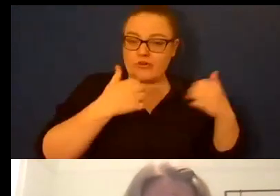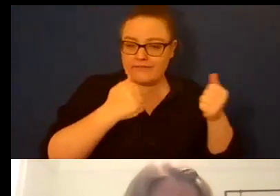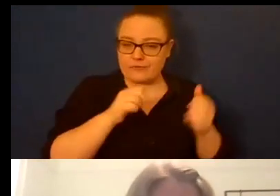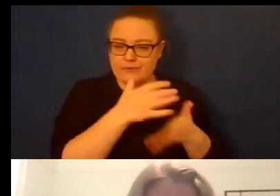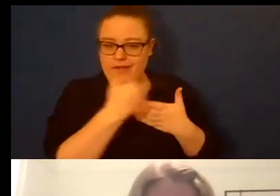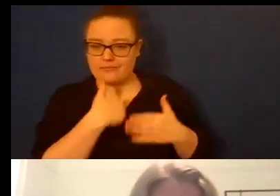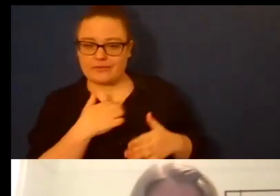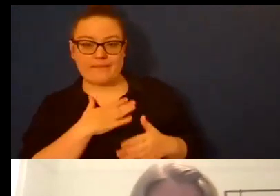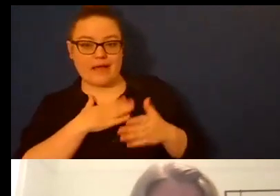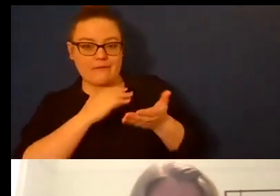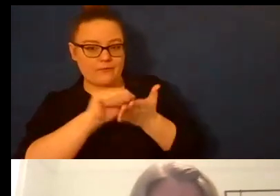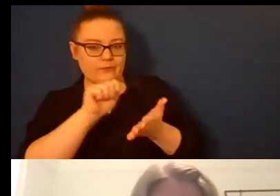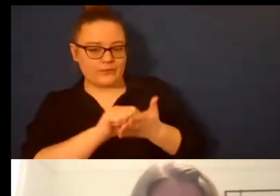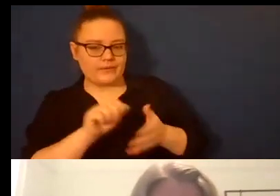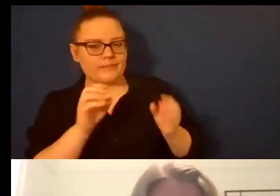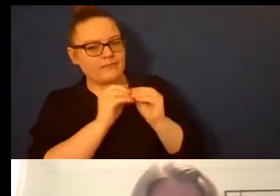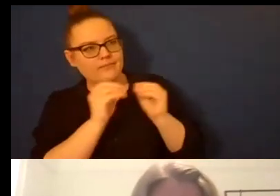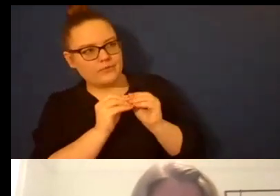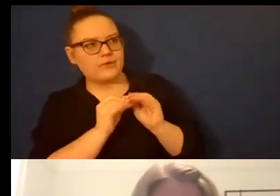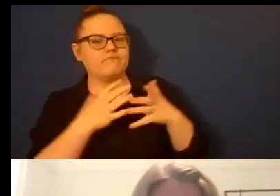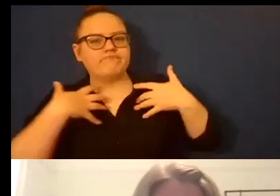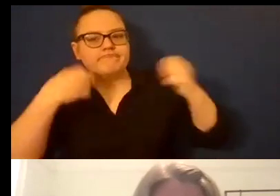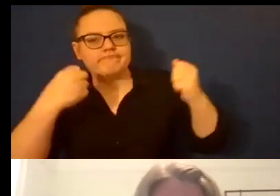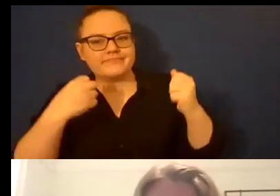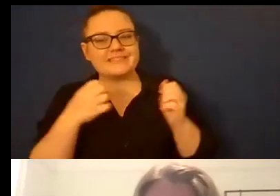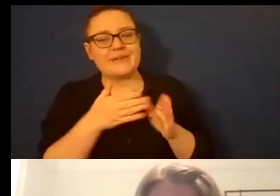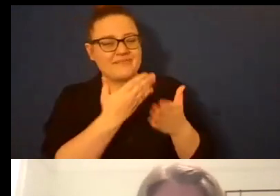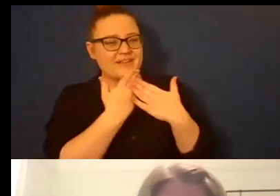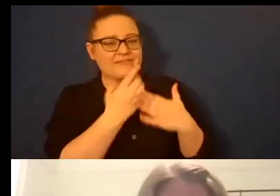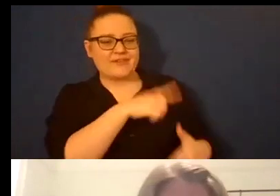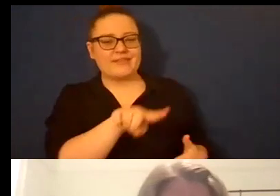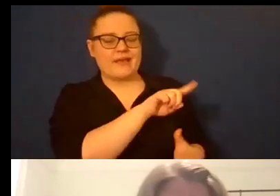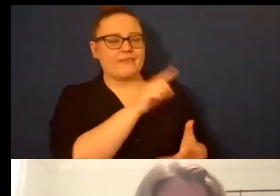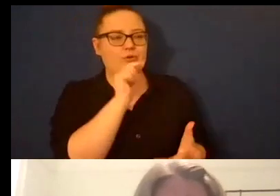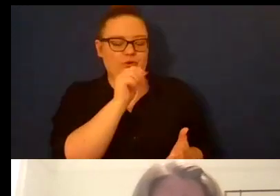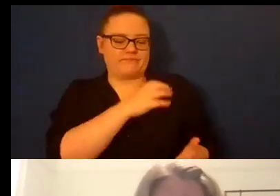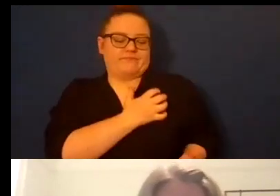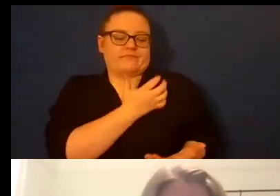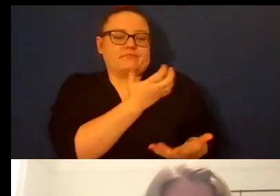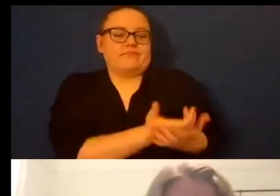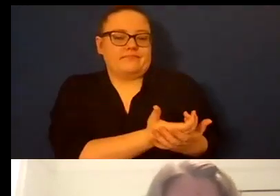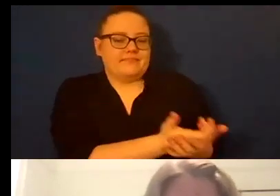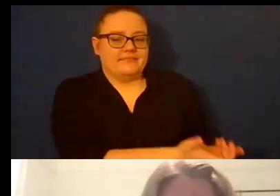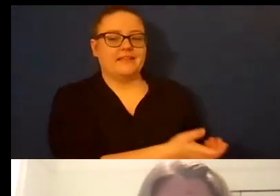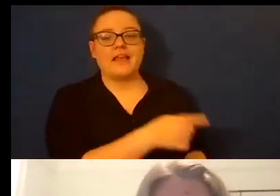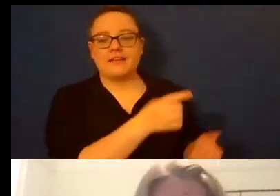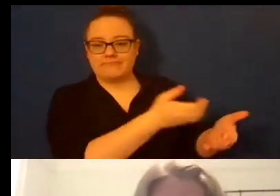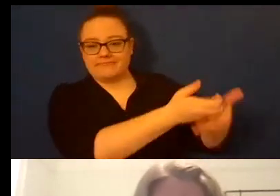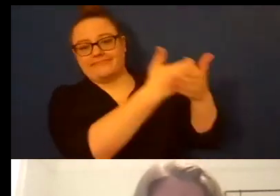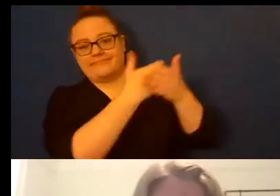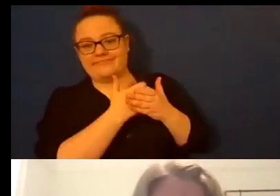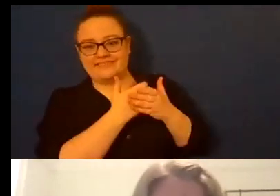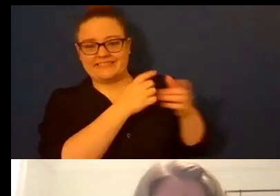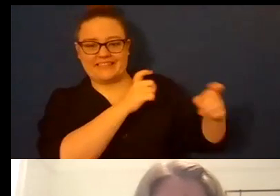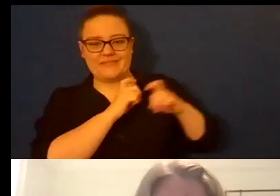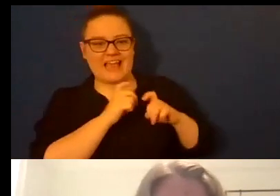so I couldn't be more grateful to the uh to the folks that put their hearts on a piece of paper and then hand those pages to me so I see you some of